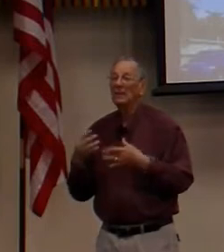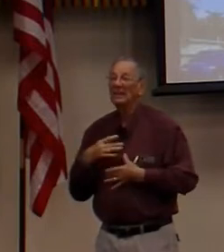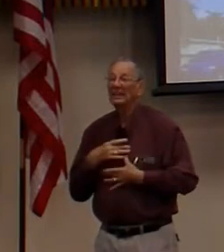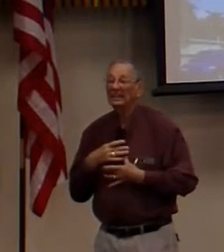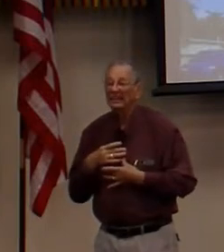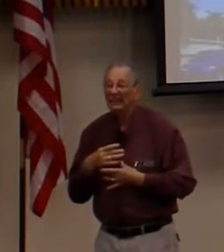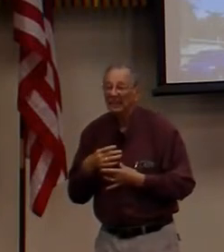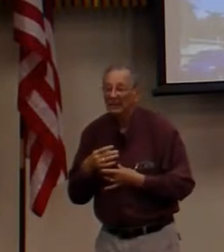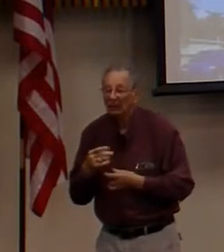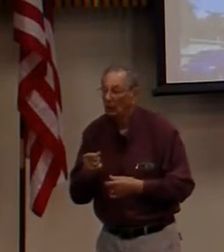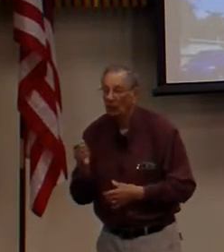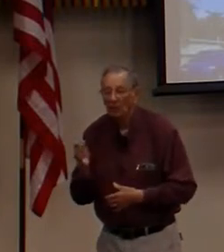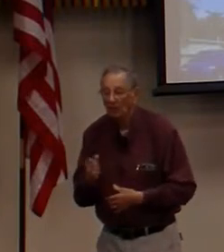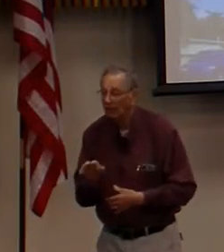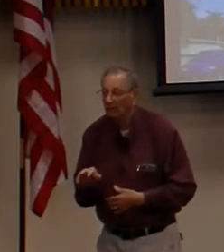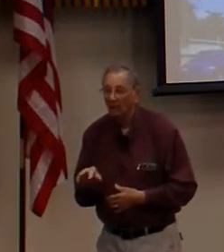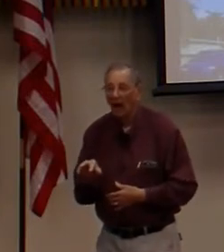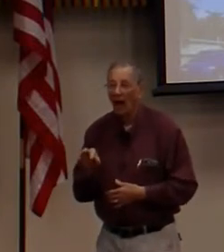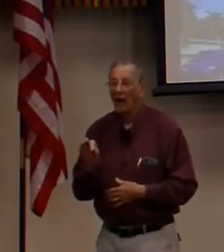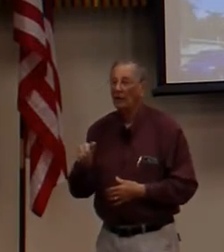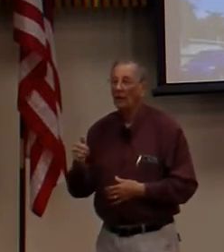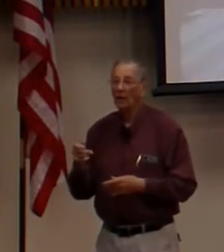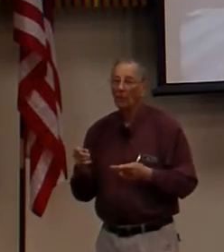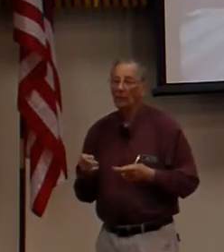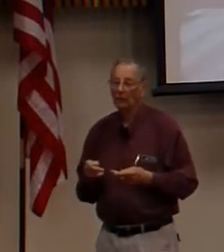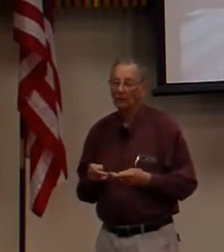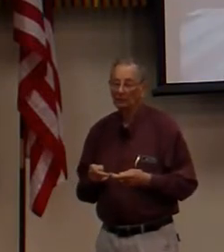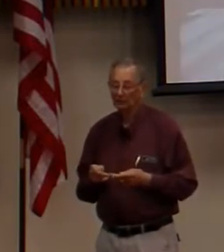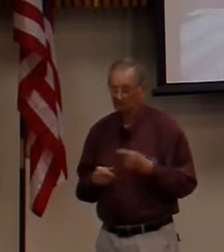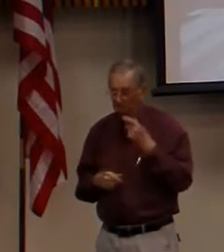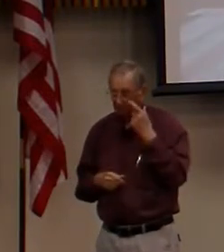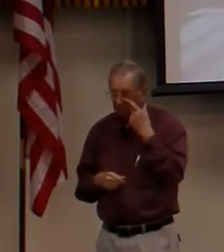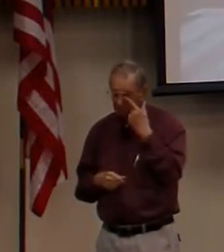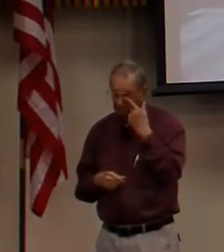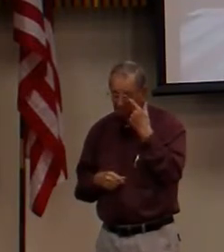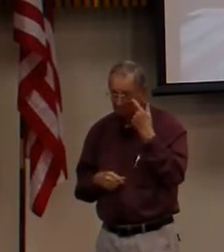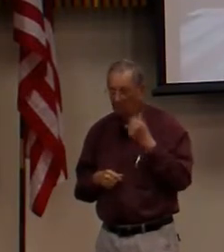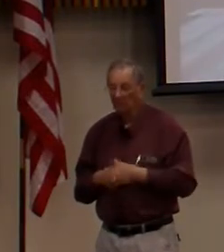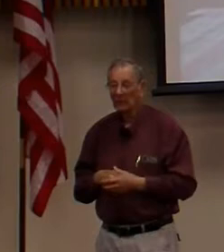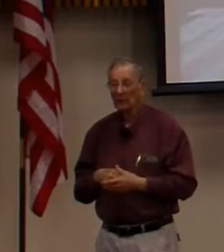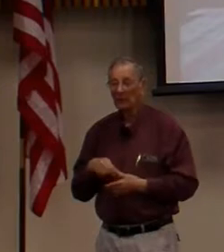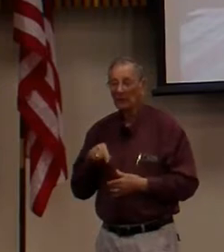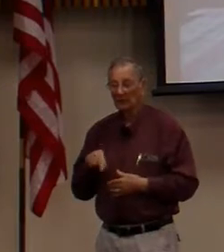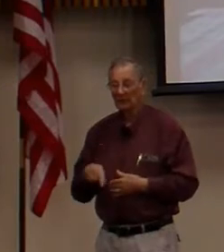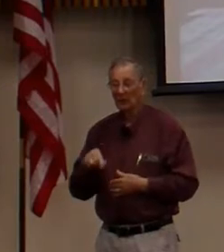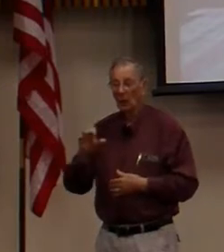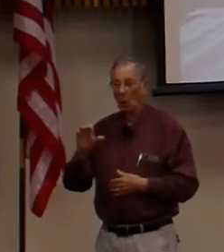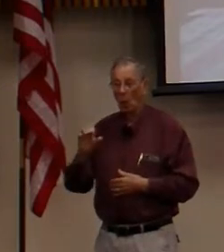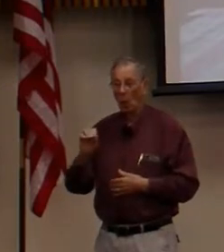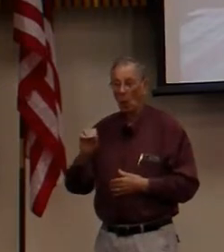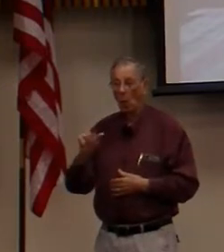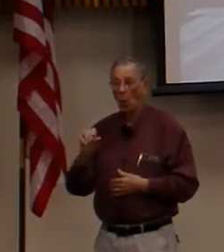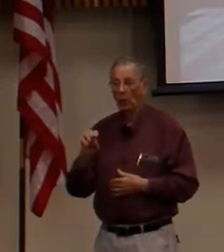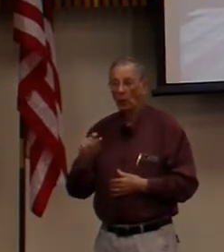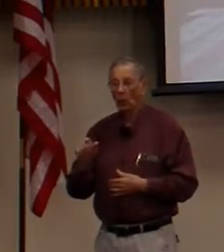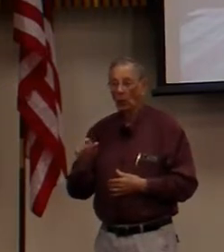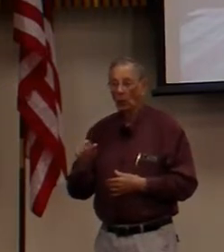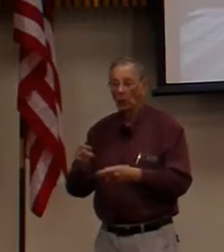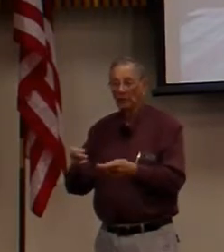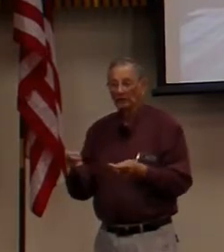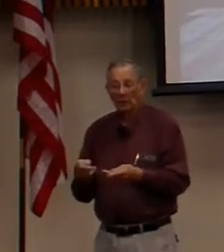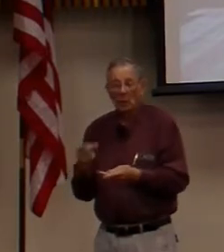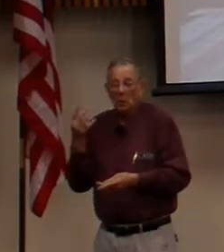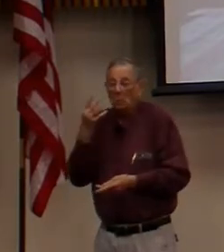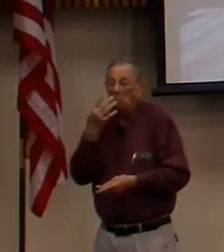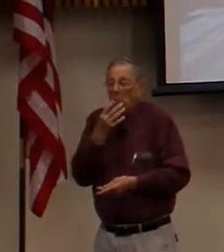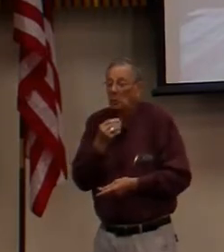that you probably wouldn't find in other places as much. This is in the Colonial District, so it's a beautiful area.